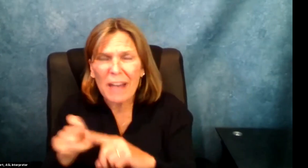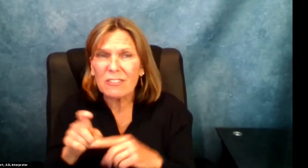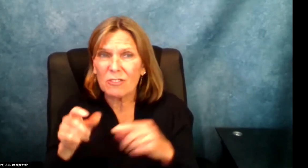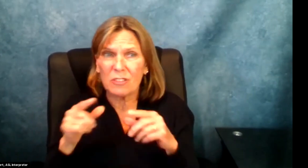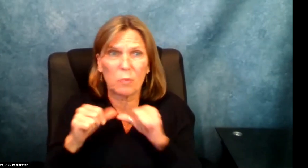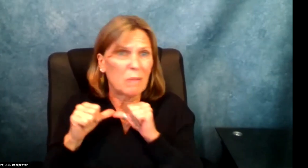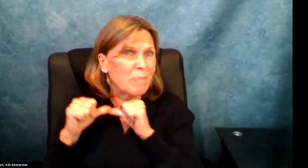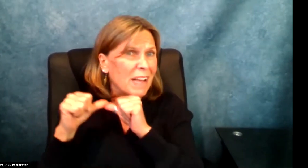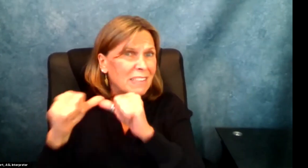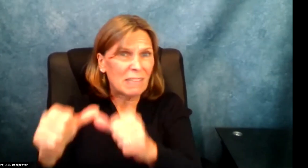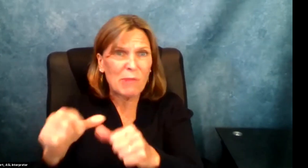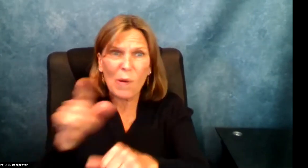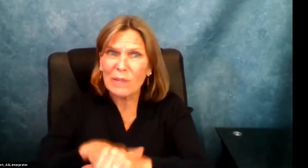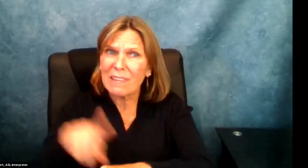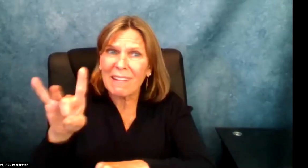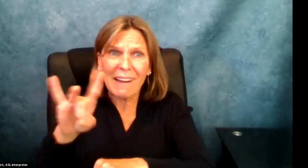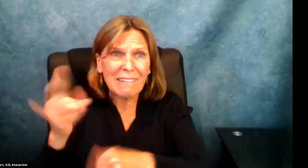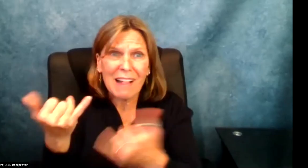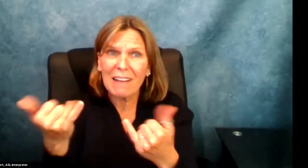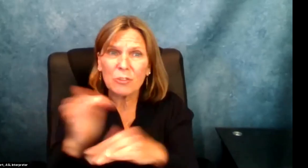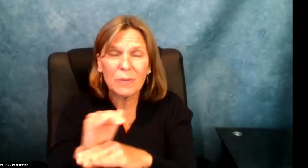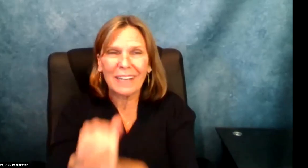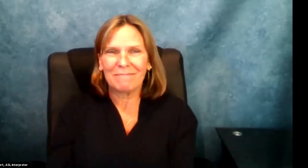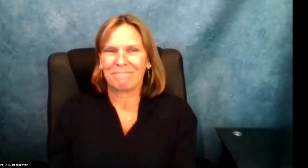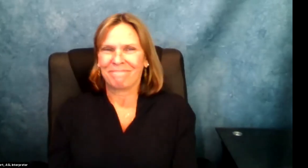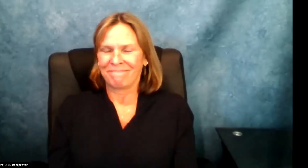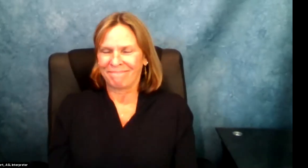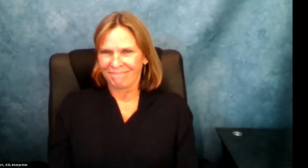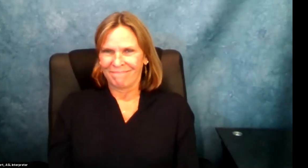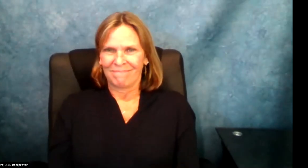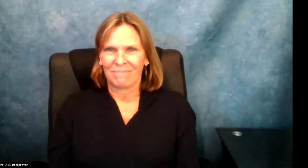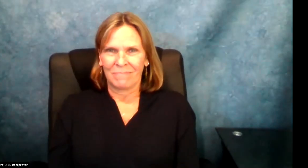right, let me pull up the slideshow.